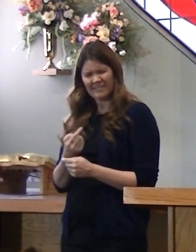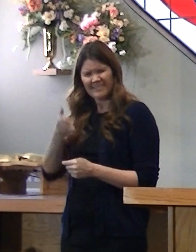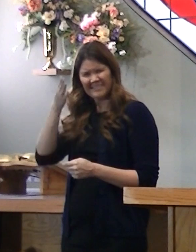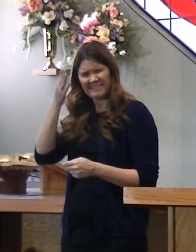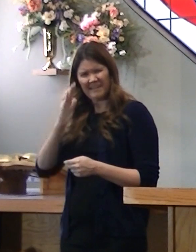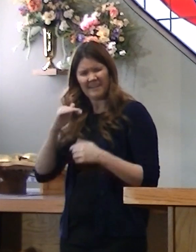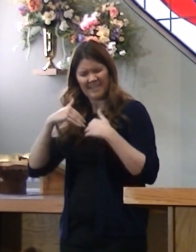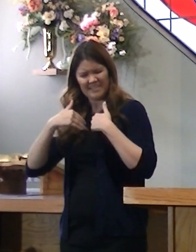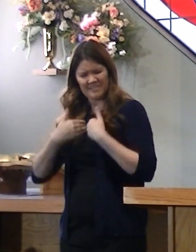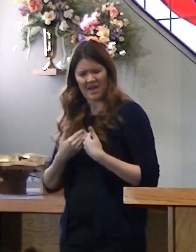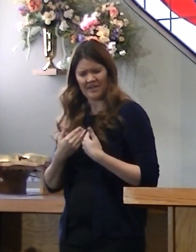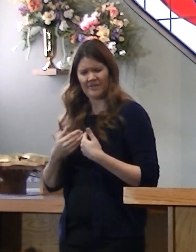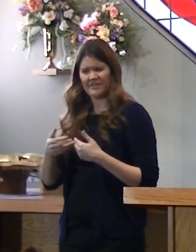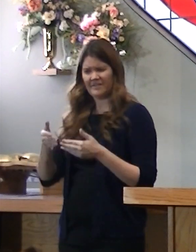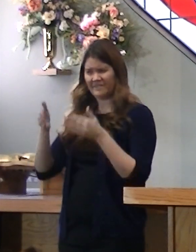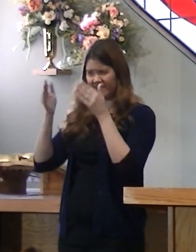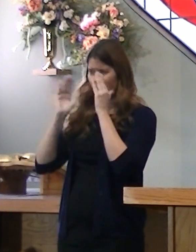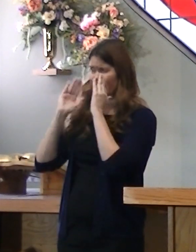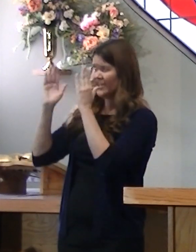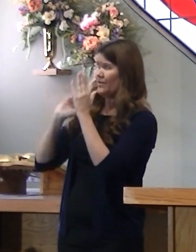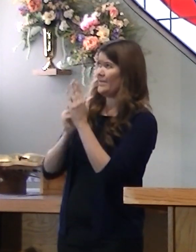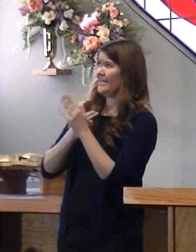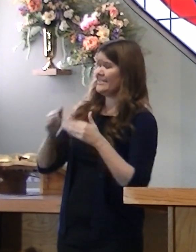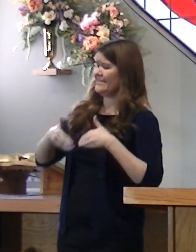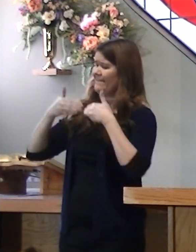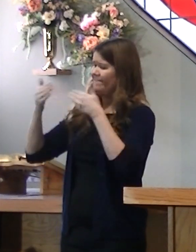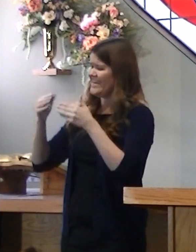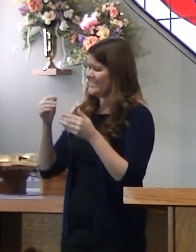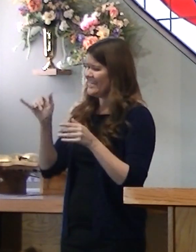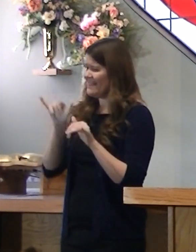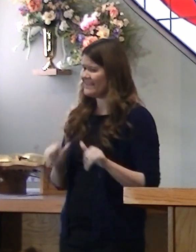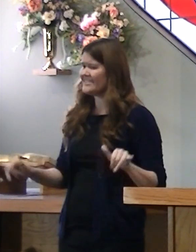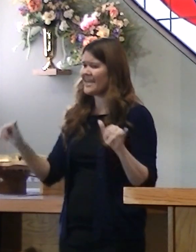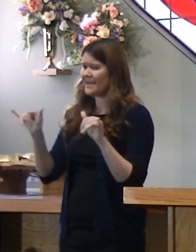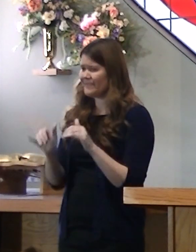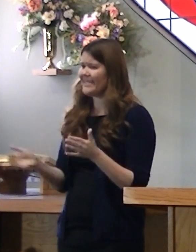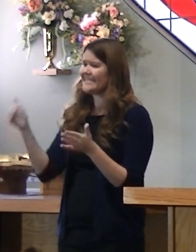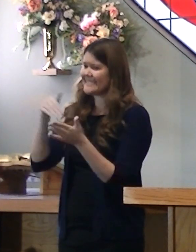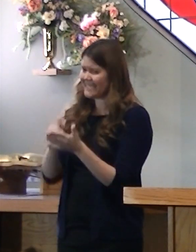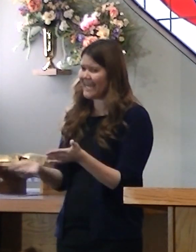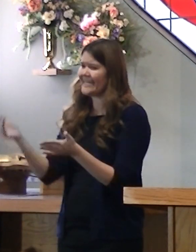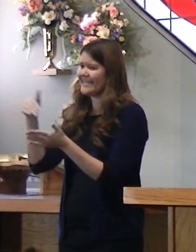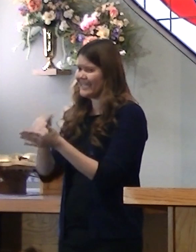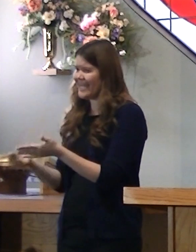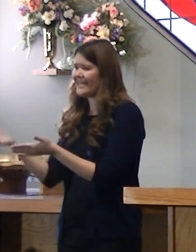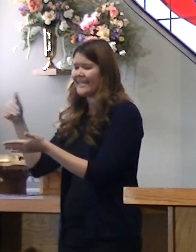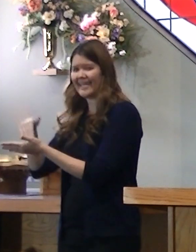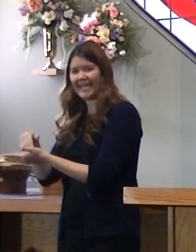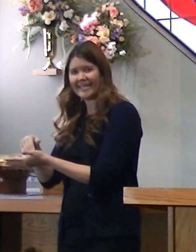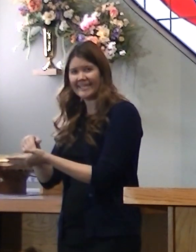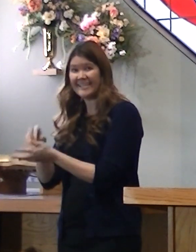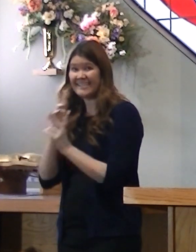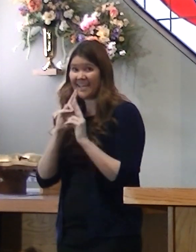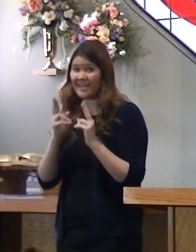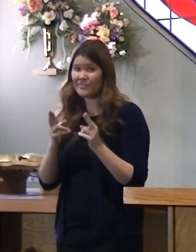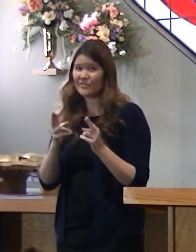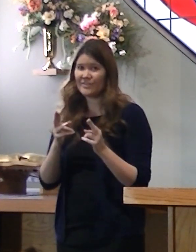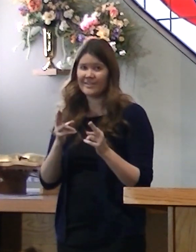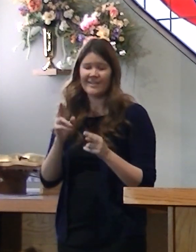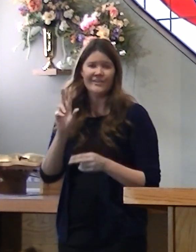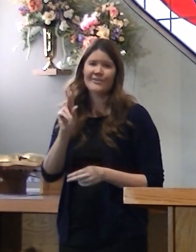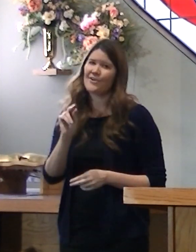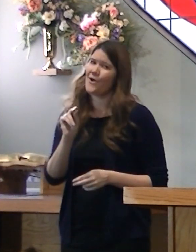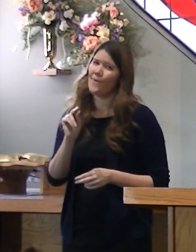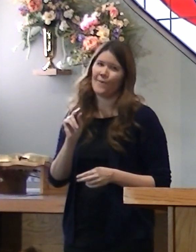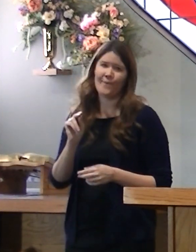get tired of hearing us confess the same things all over again?" Well, the answer to that is